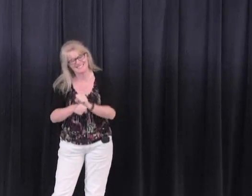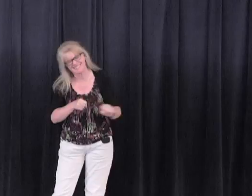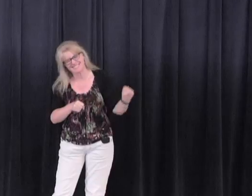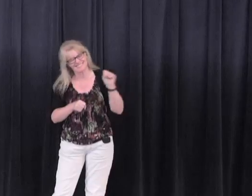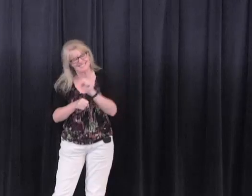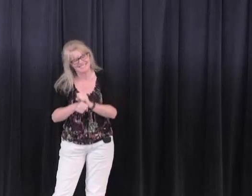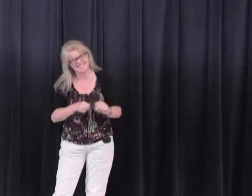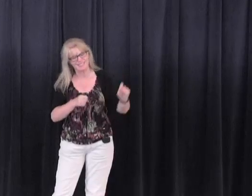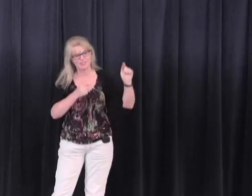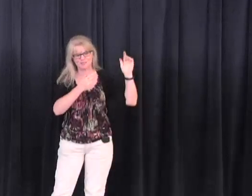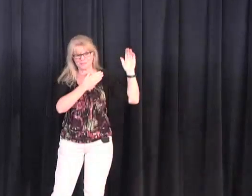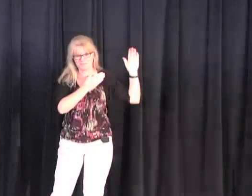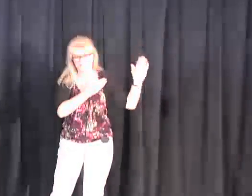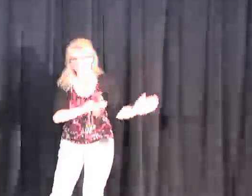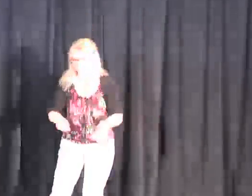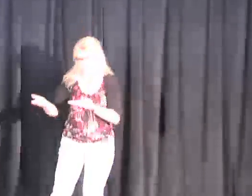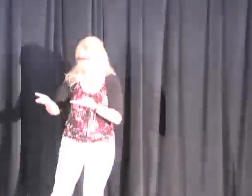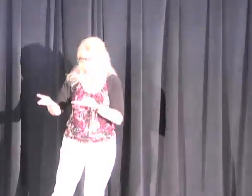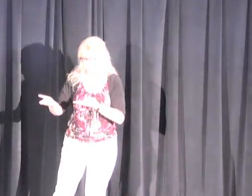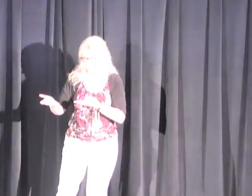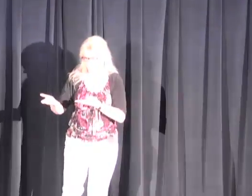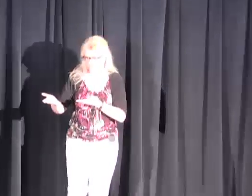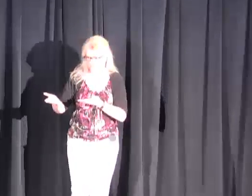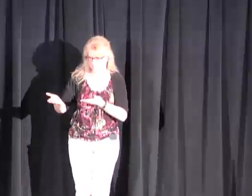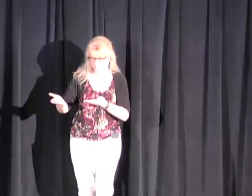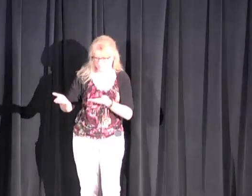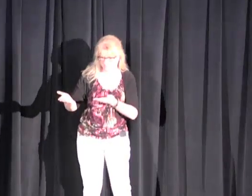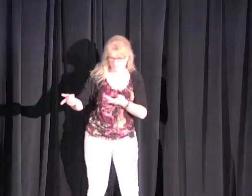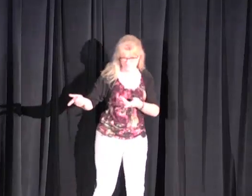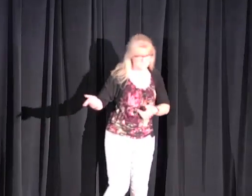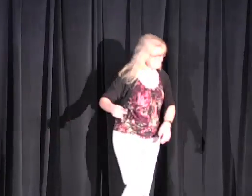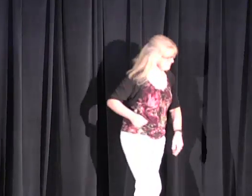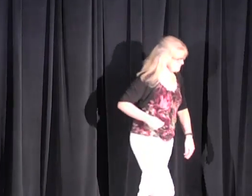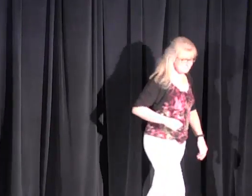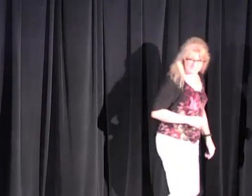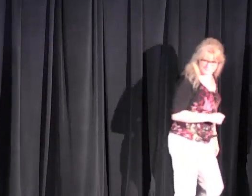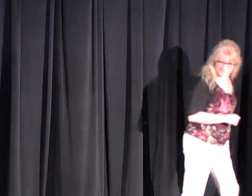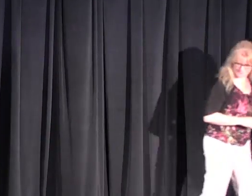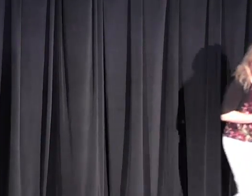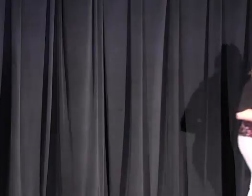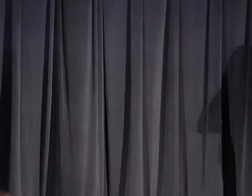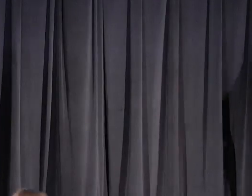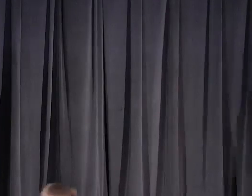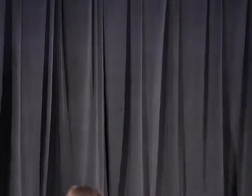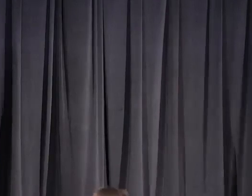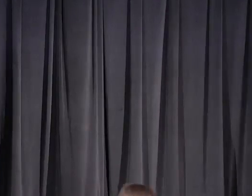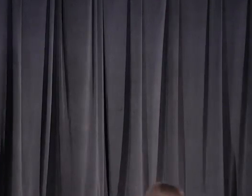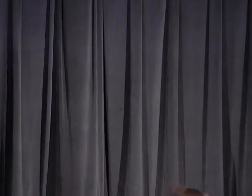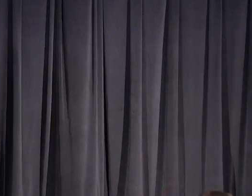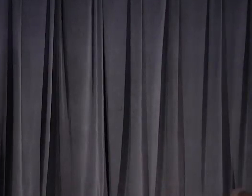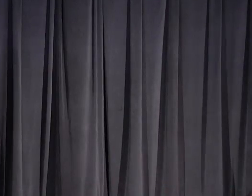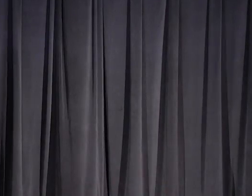They've worked diligently to get this going. I'll turn it over to Sabra. Sabra.